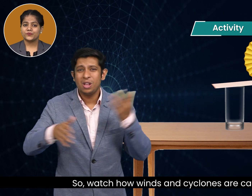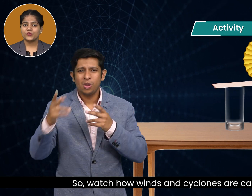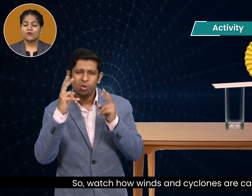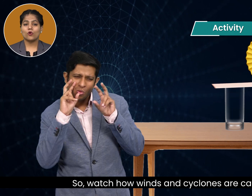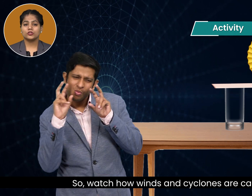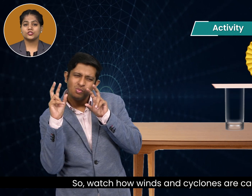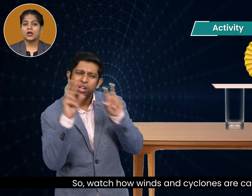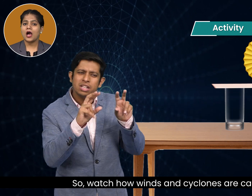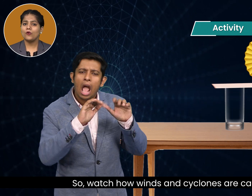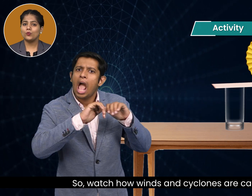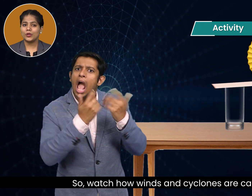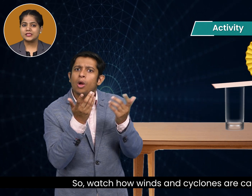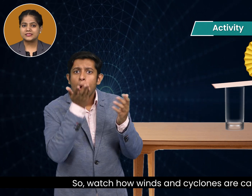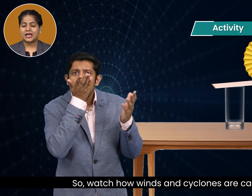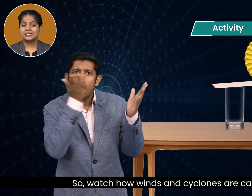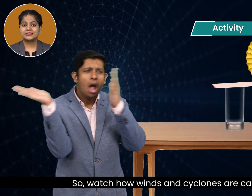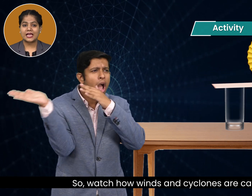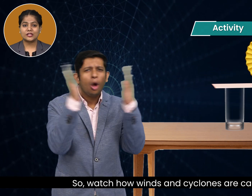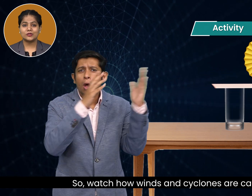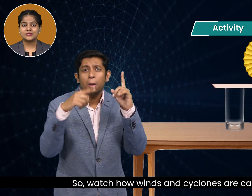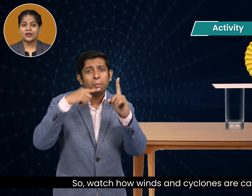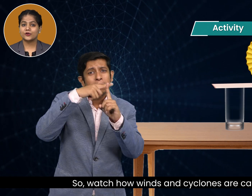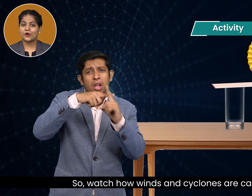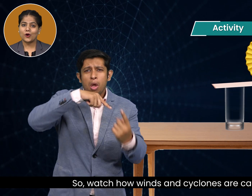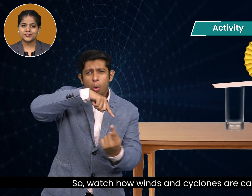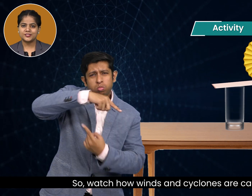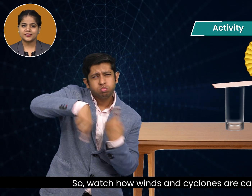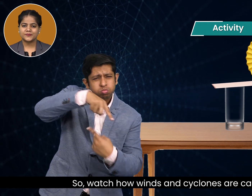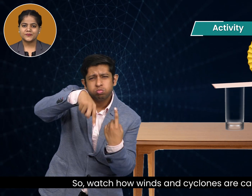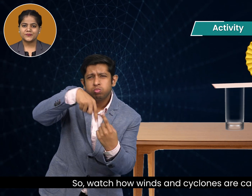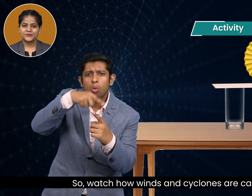So, watch how winds and cyclones are